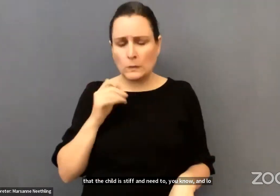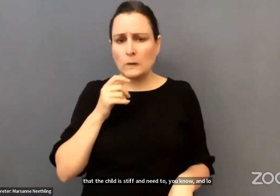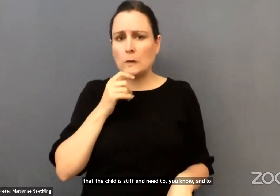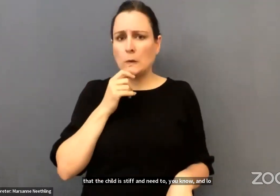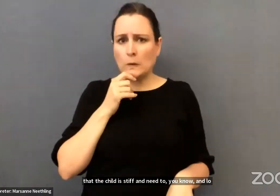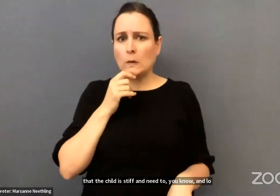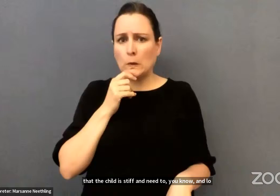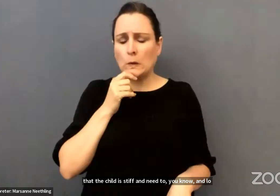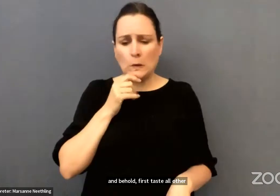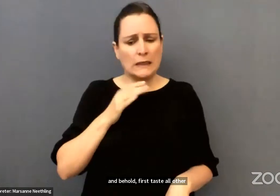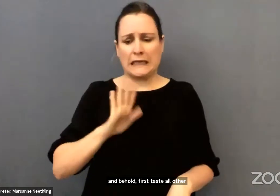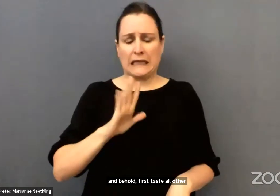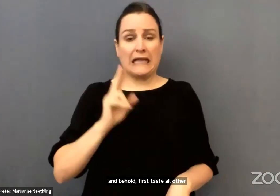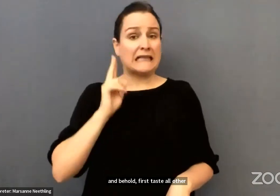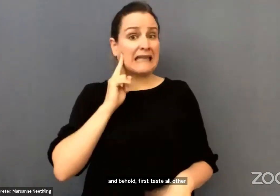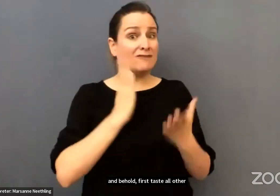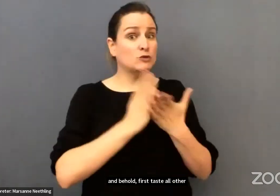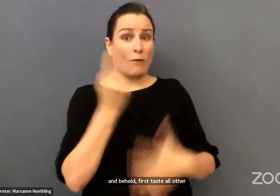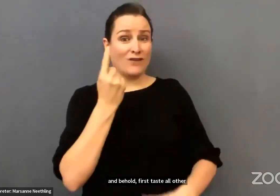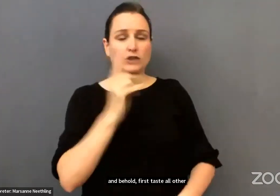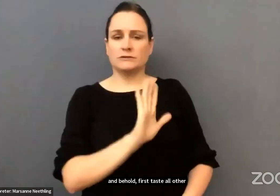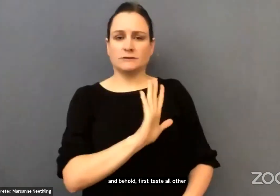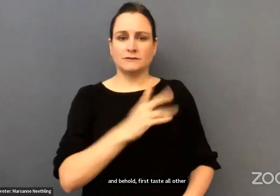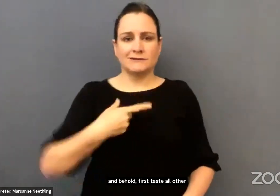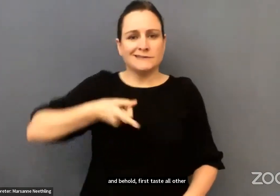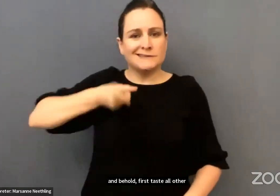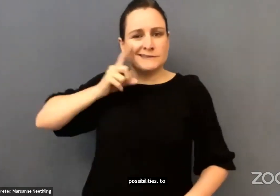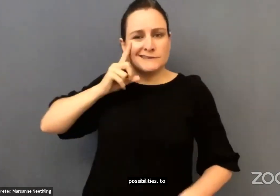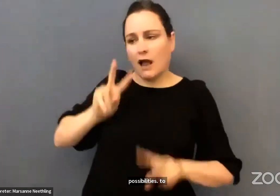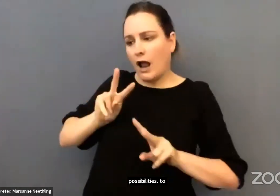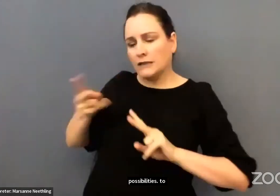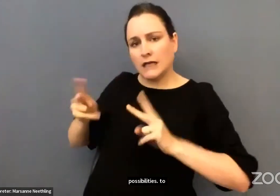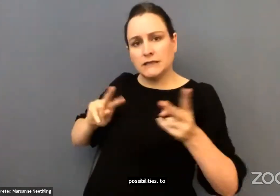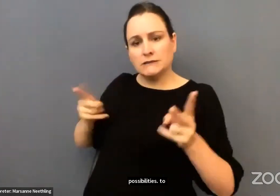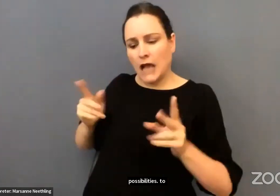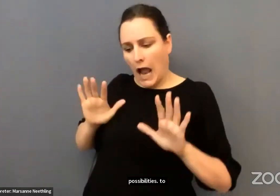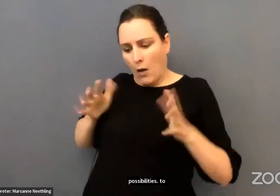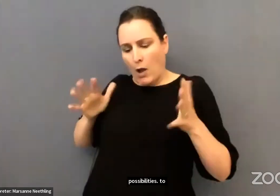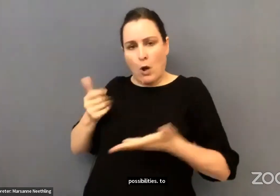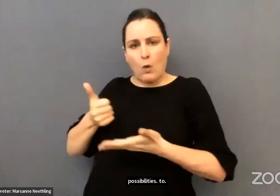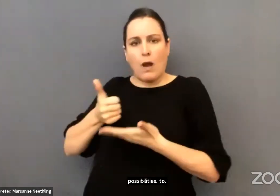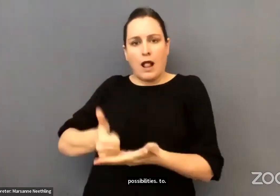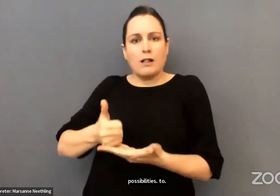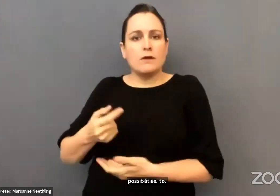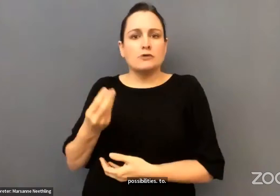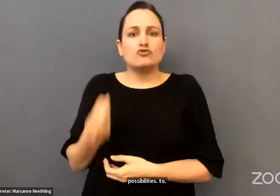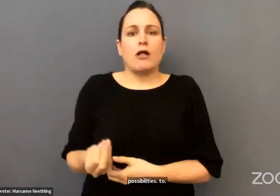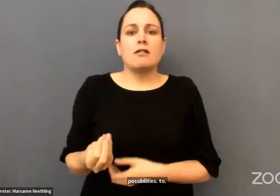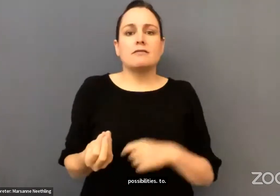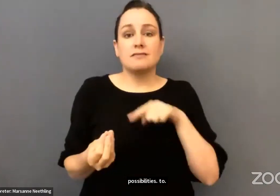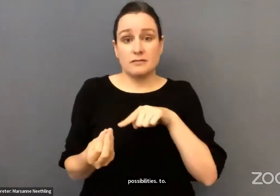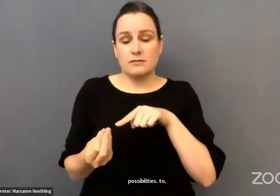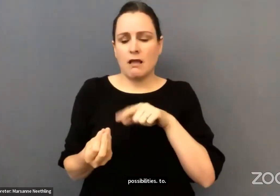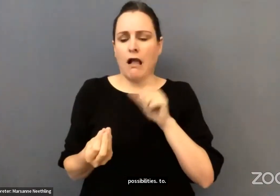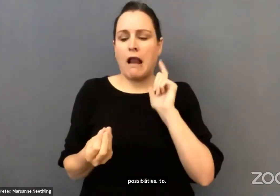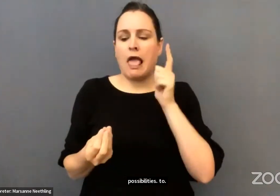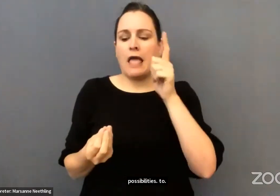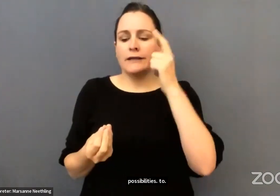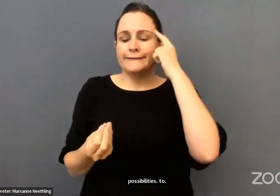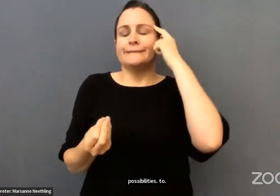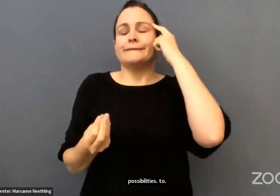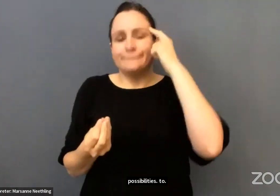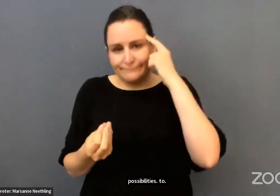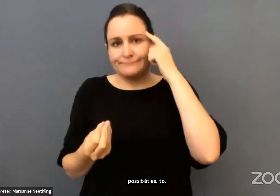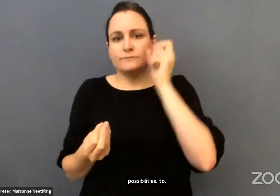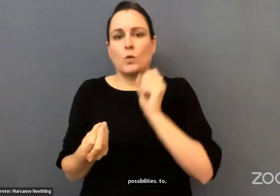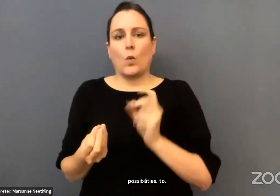all other possibilities to assist the child before actually making the decision to have the child